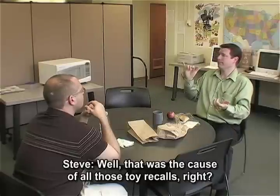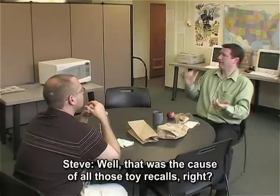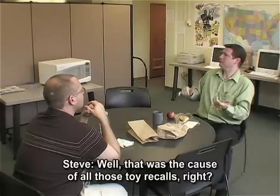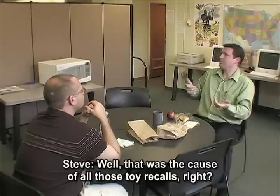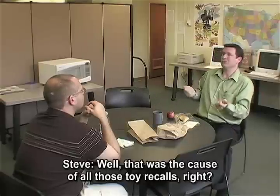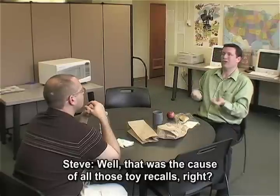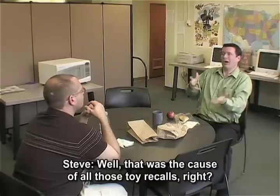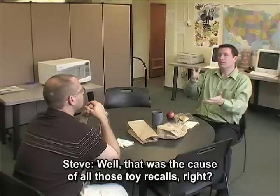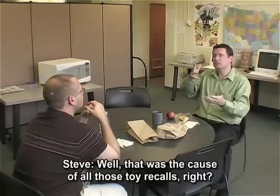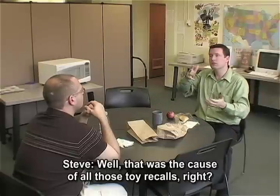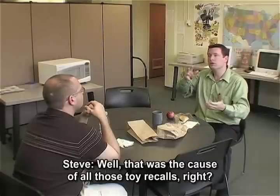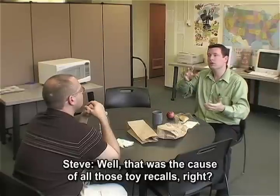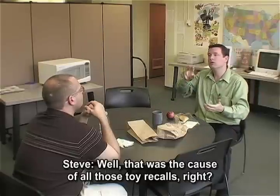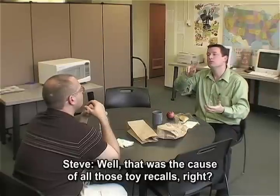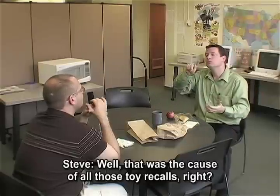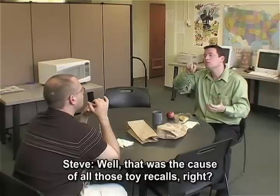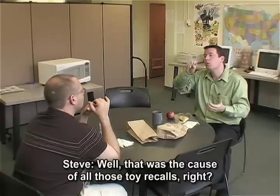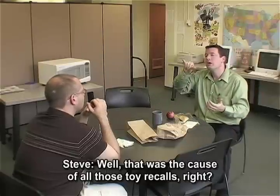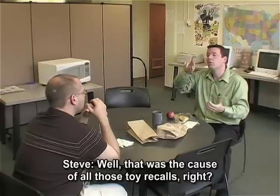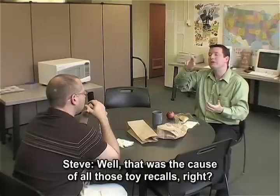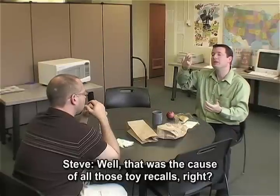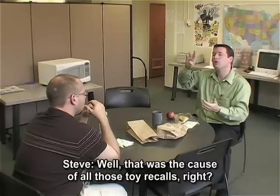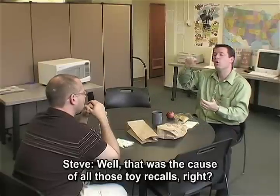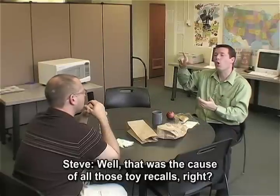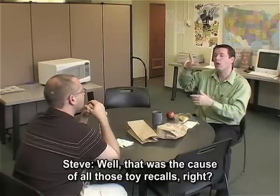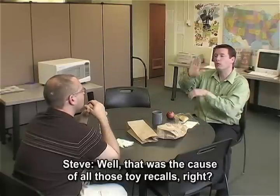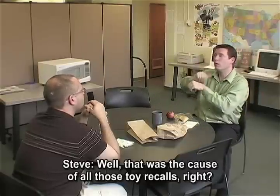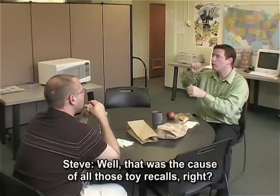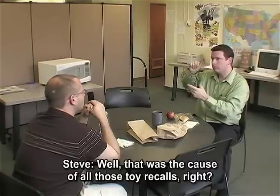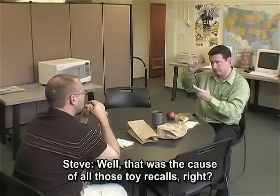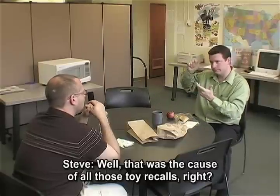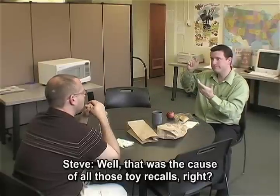Well, that was the cause of all those toy recalls, right?